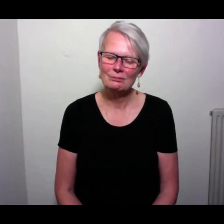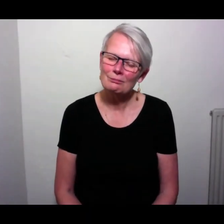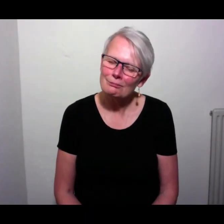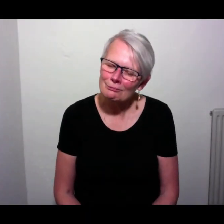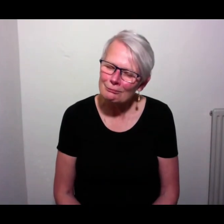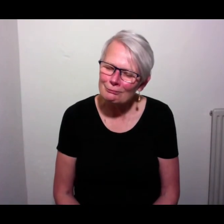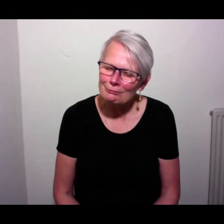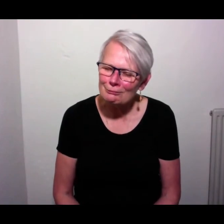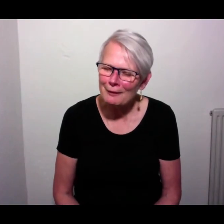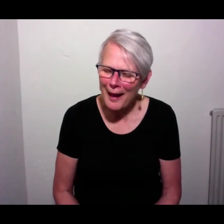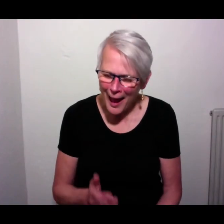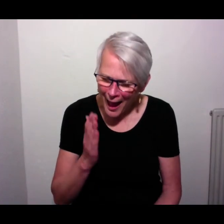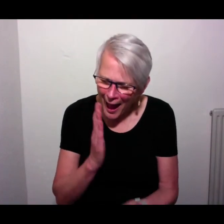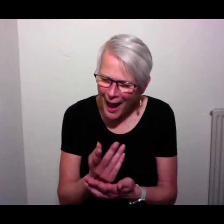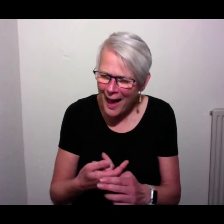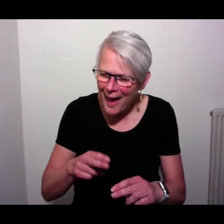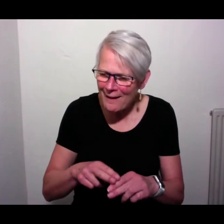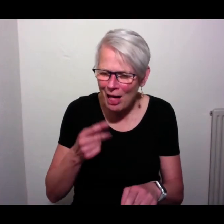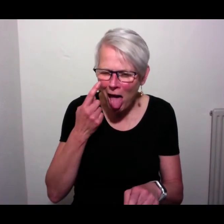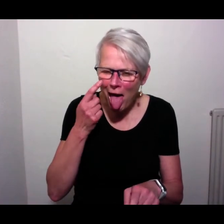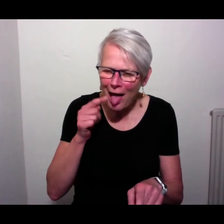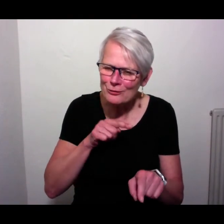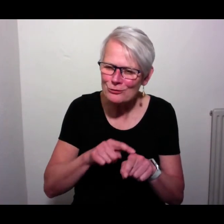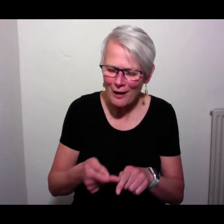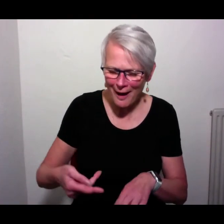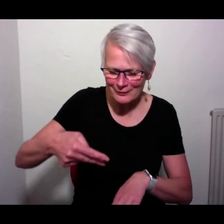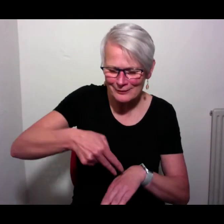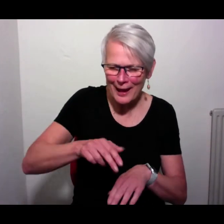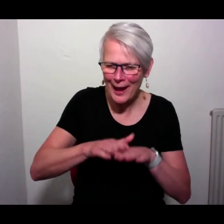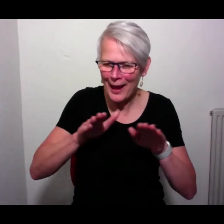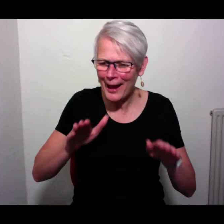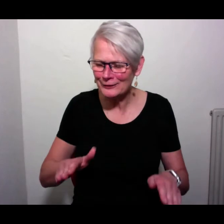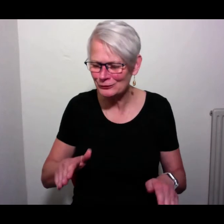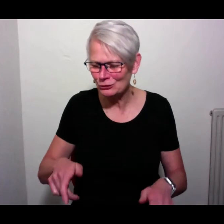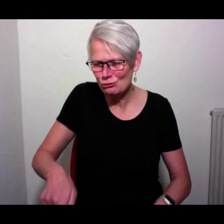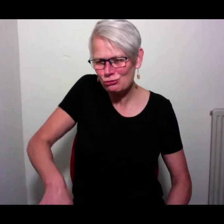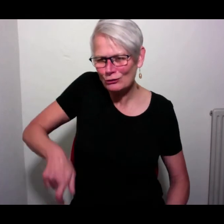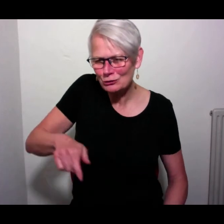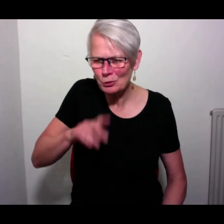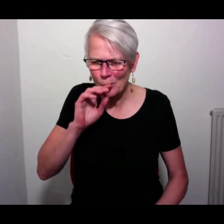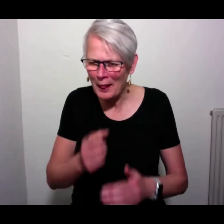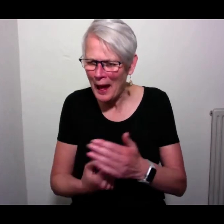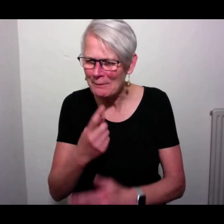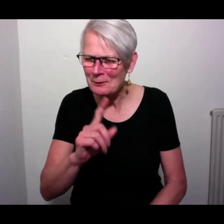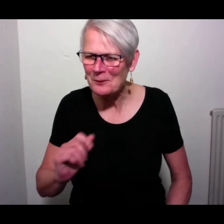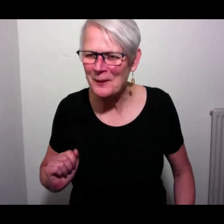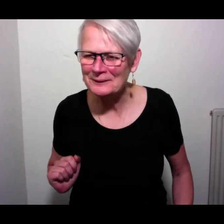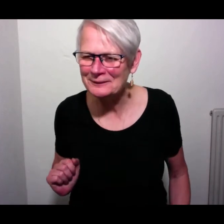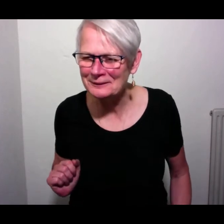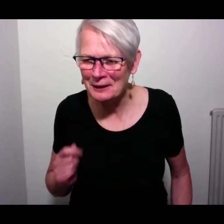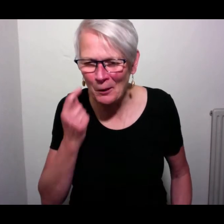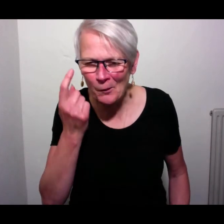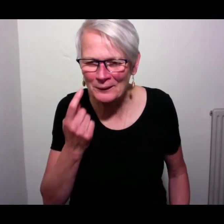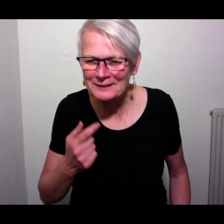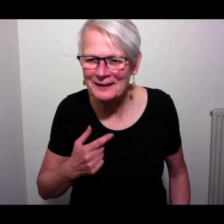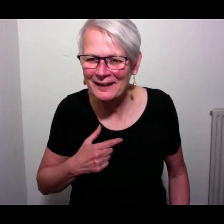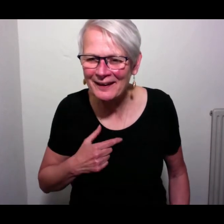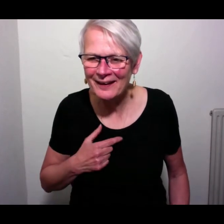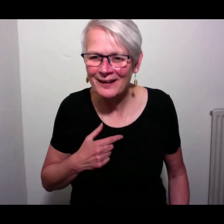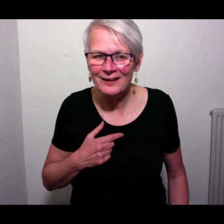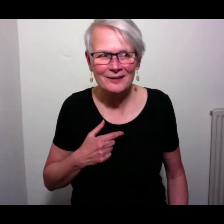I wonder what would happen if I did give it a go. Stand on a stage, crutches in hand, not a beauty standard in